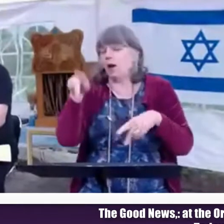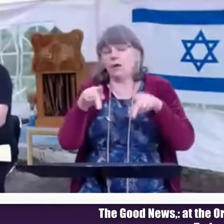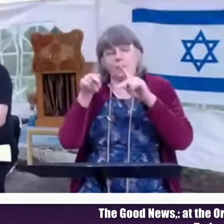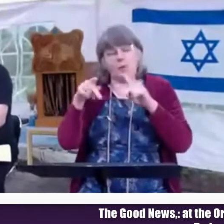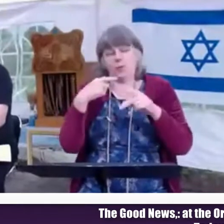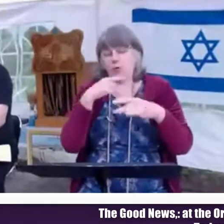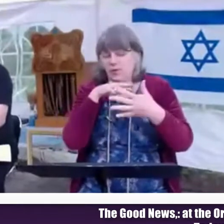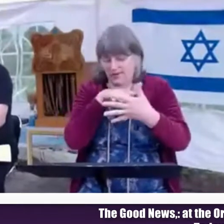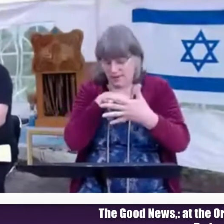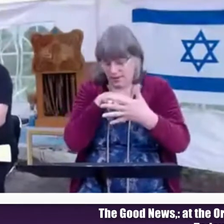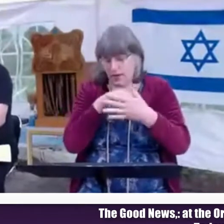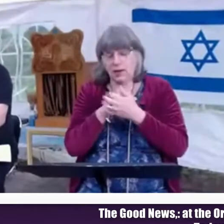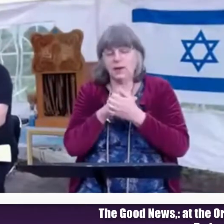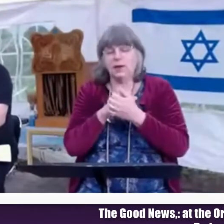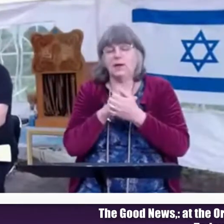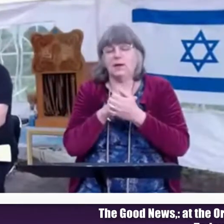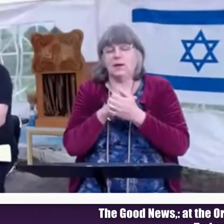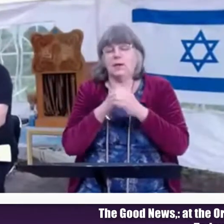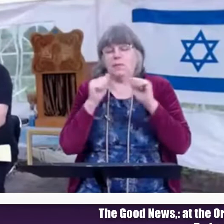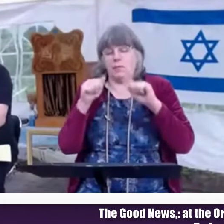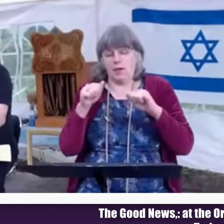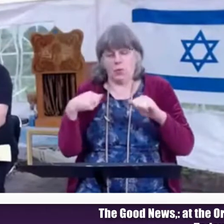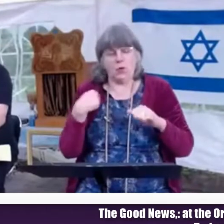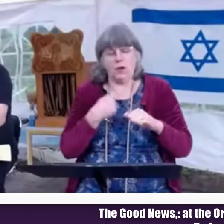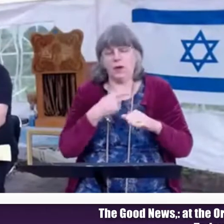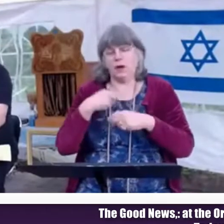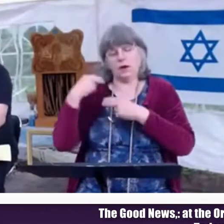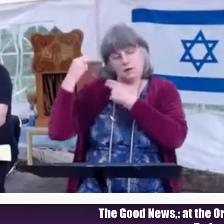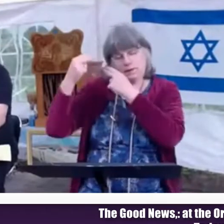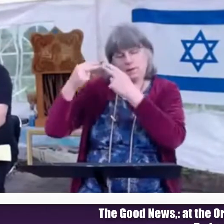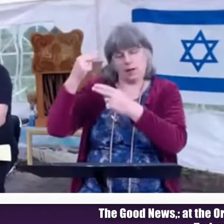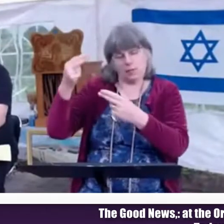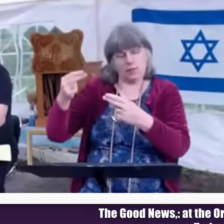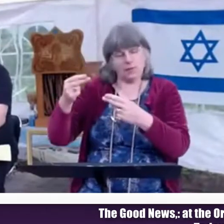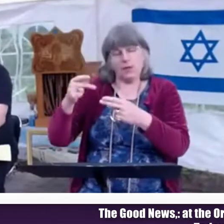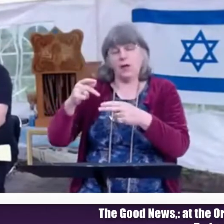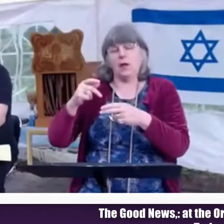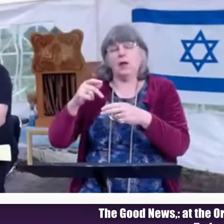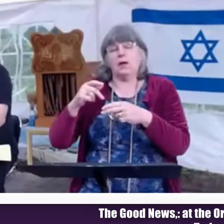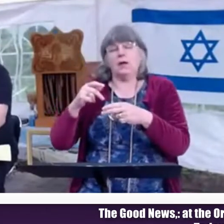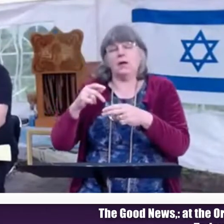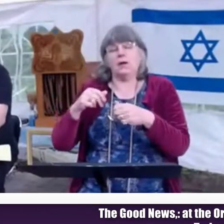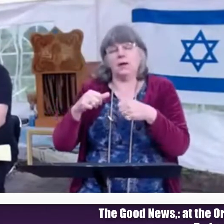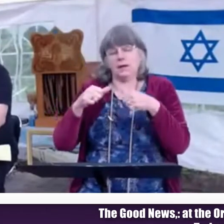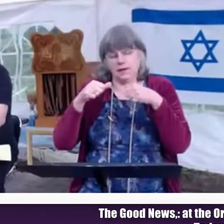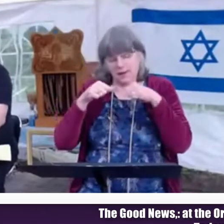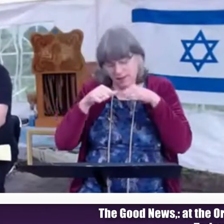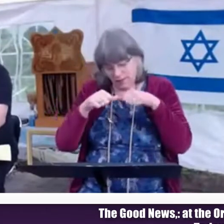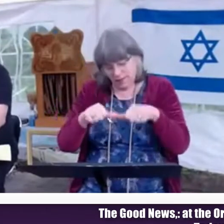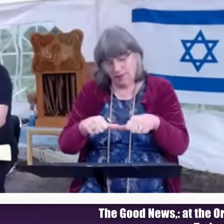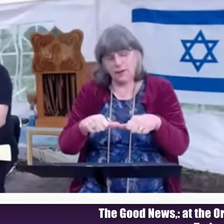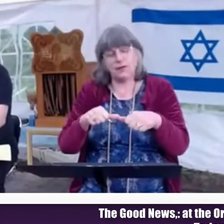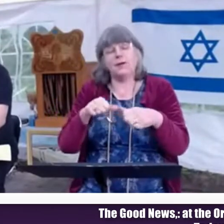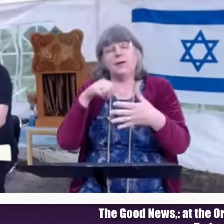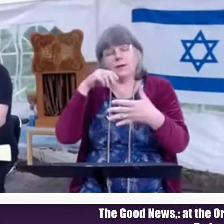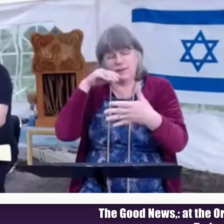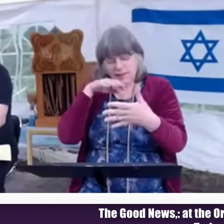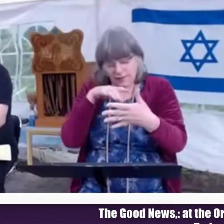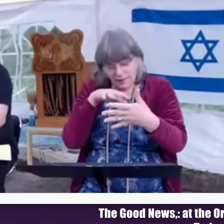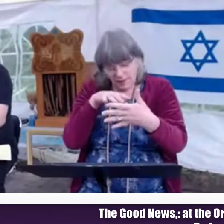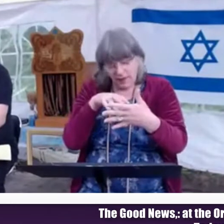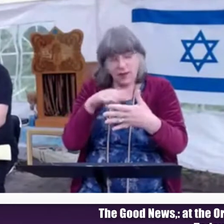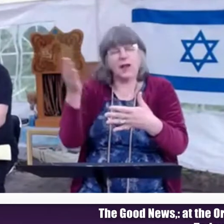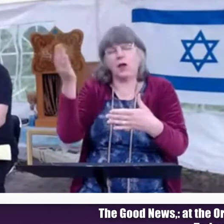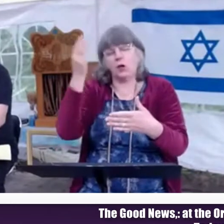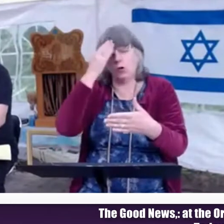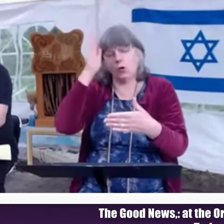greater house of Israel. May we, our descendant and the descendant of your people, the greater house of Israel, know